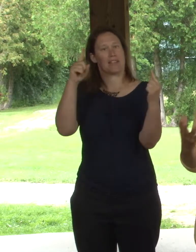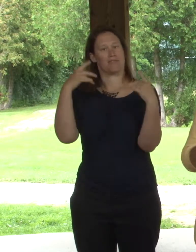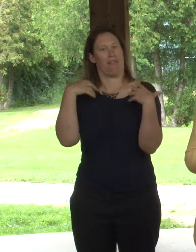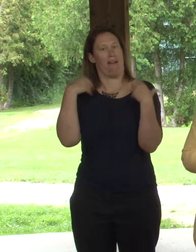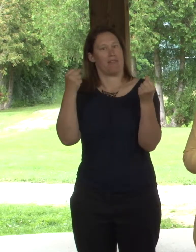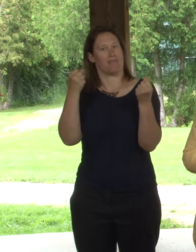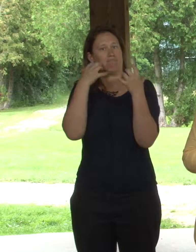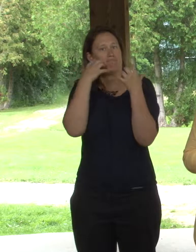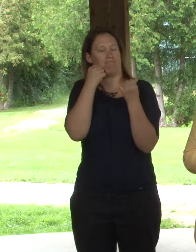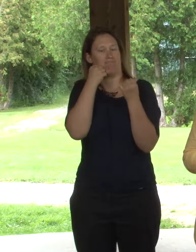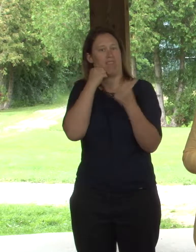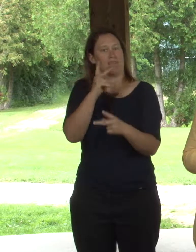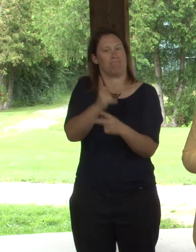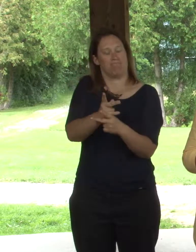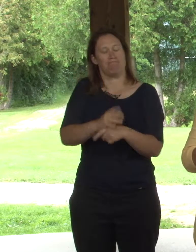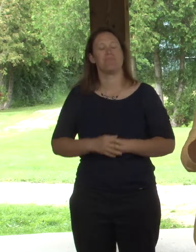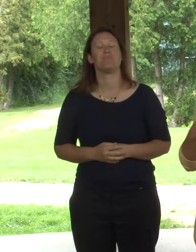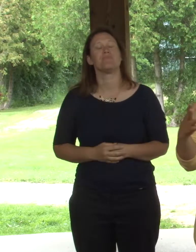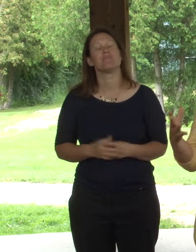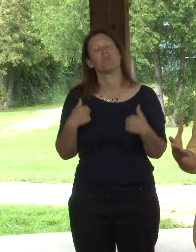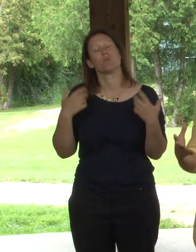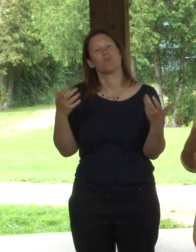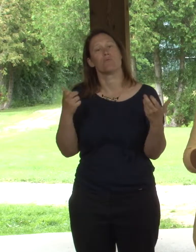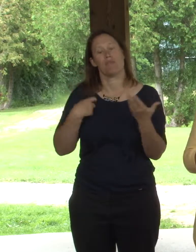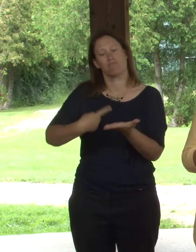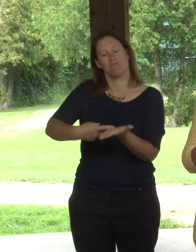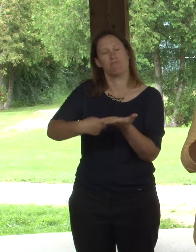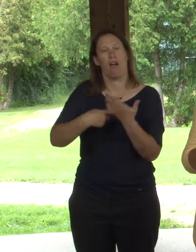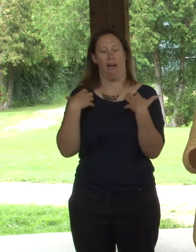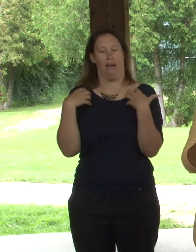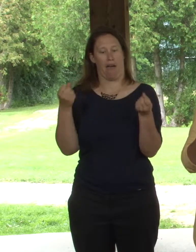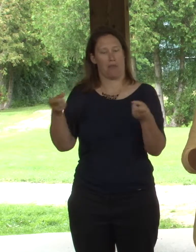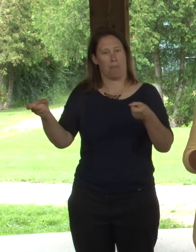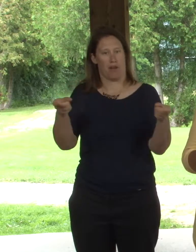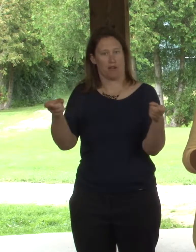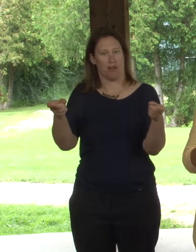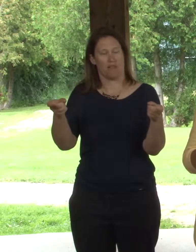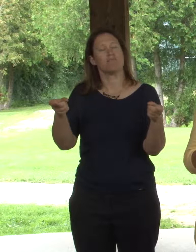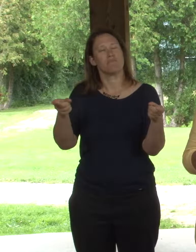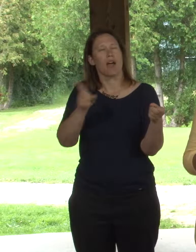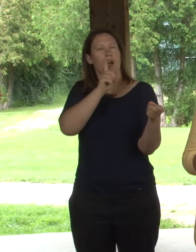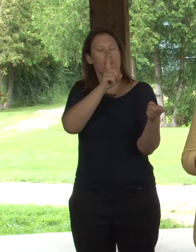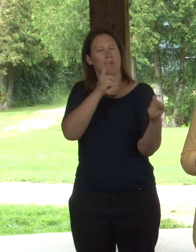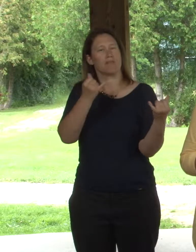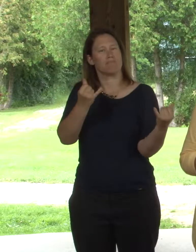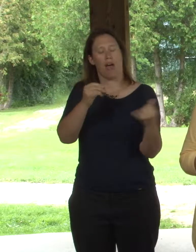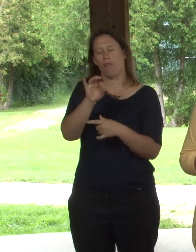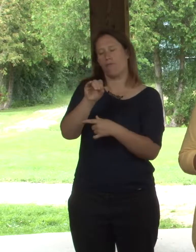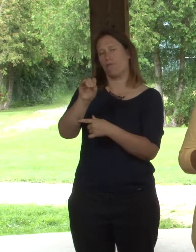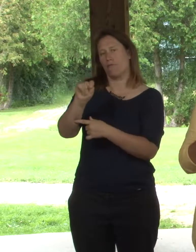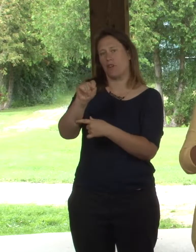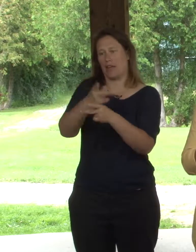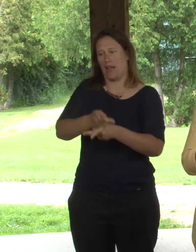I wanted to talk about health and health management, and the topic of foot care seems to be extremely